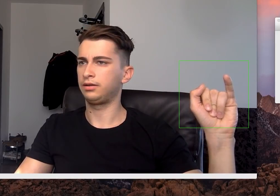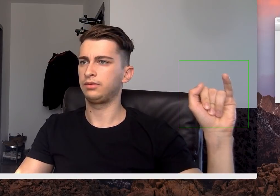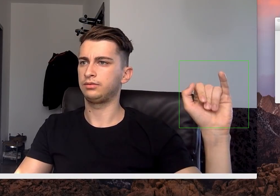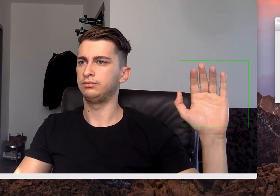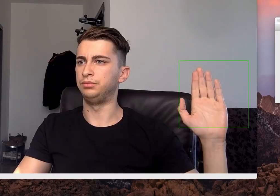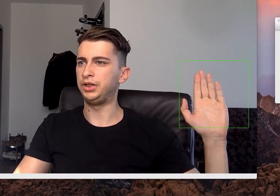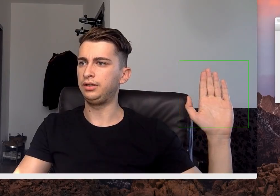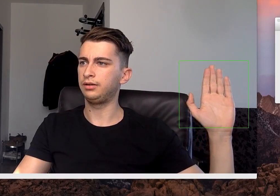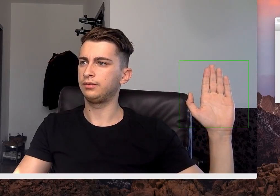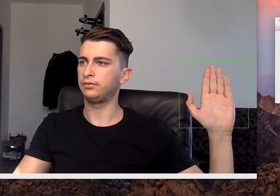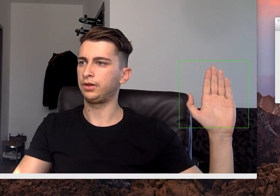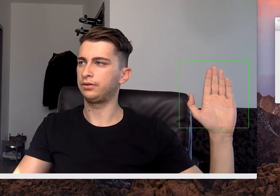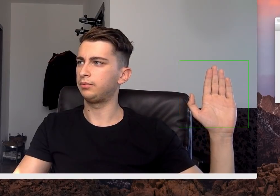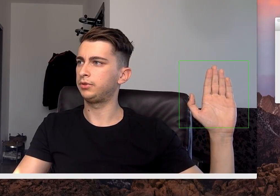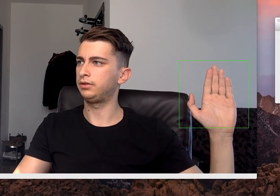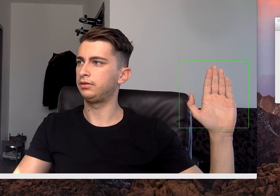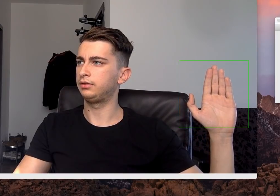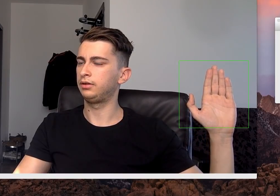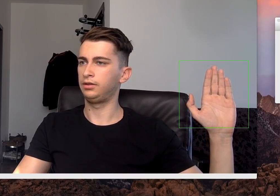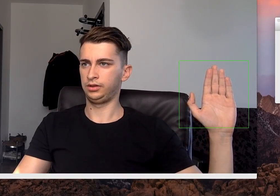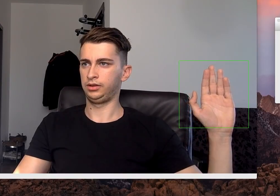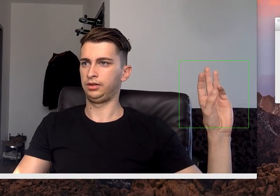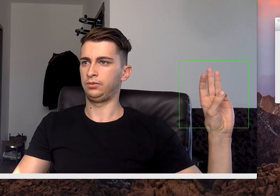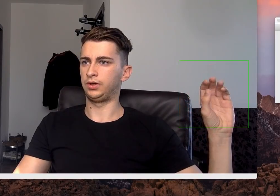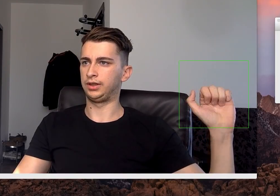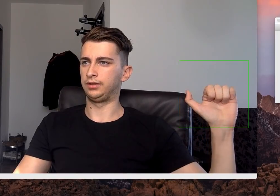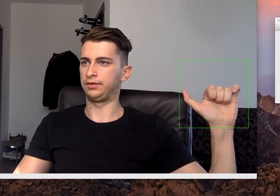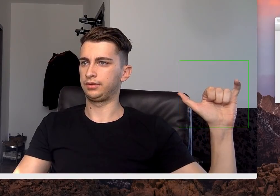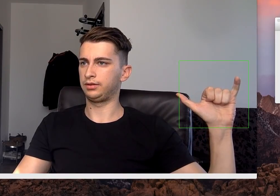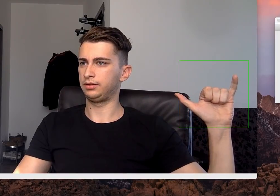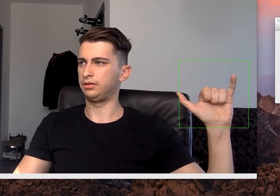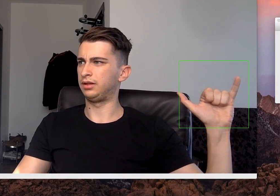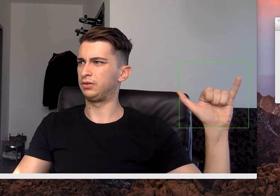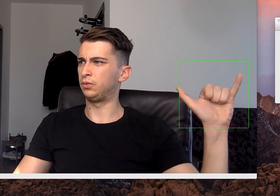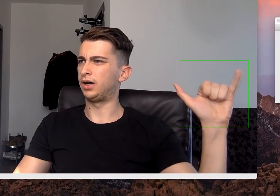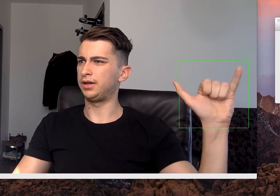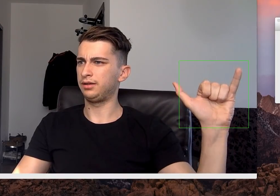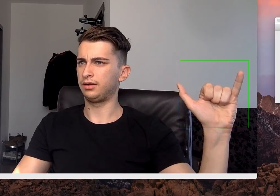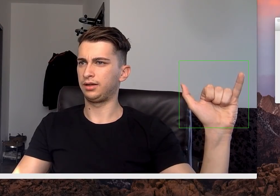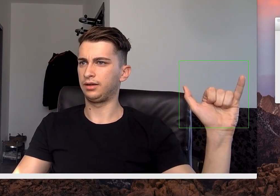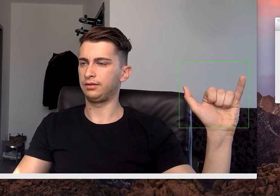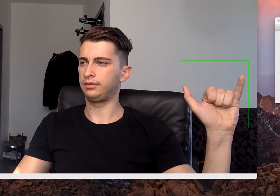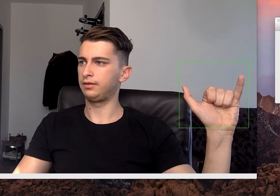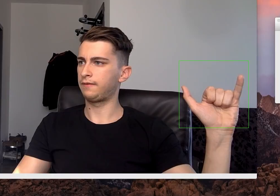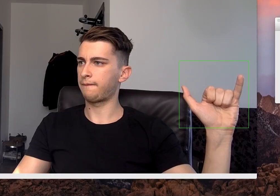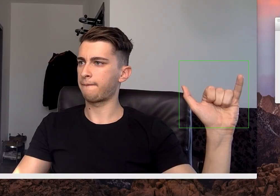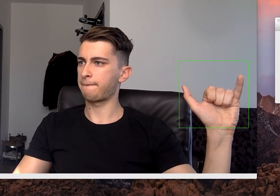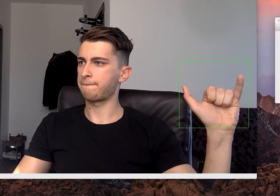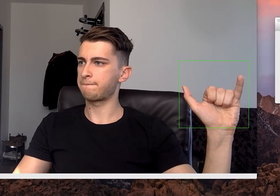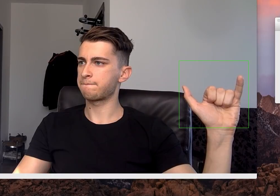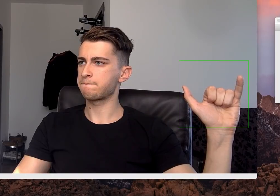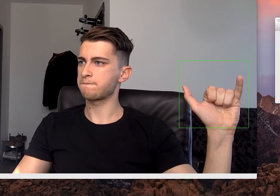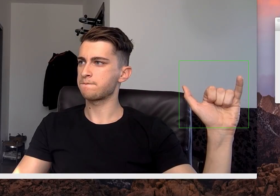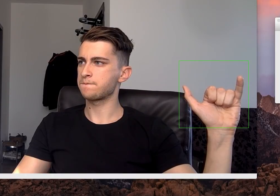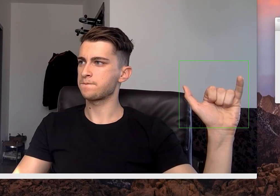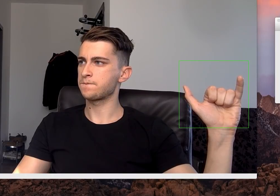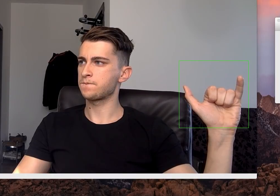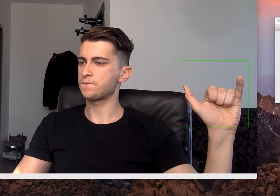okay, B, for example. What else? That's Y, I guess.